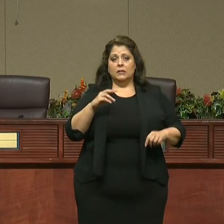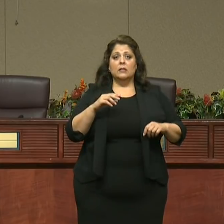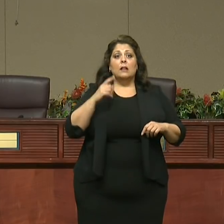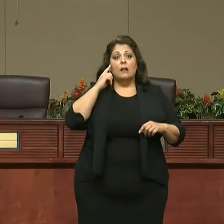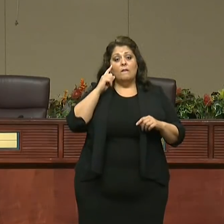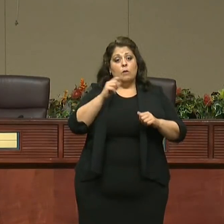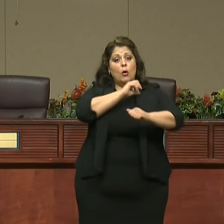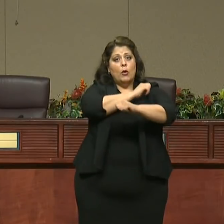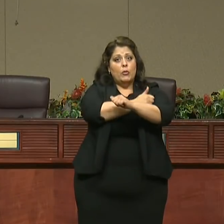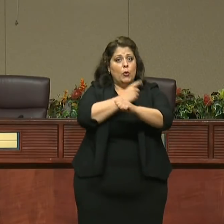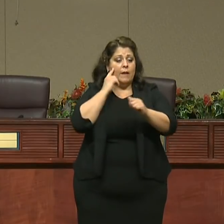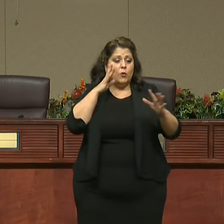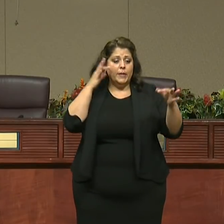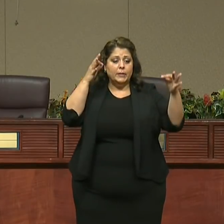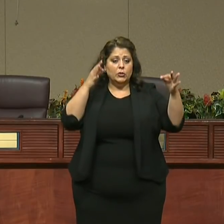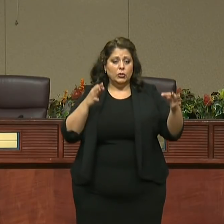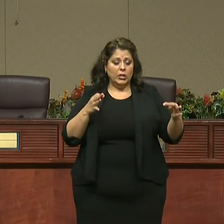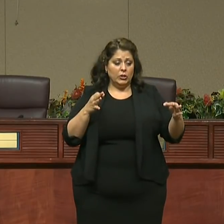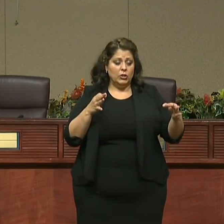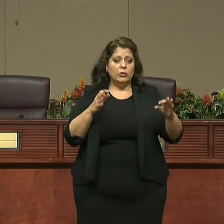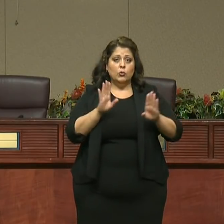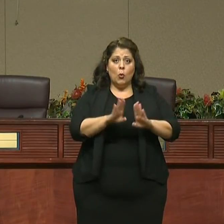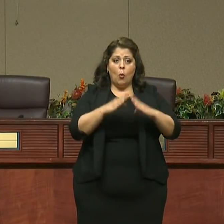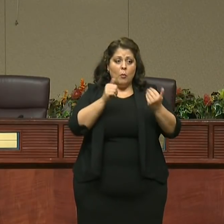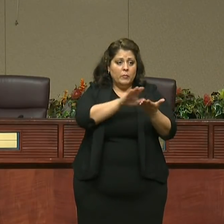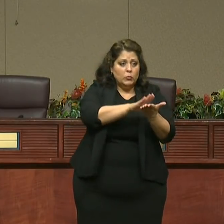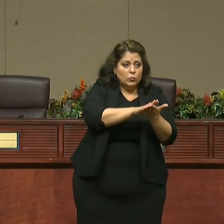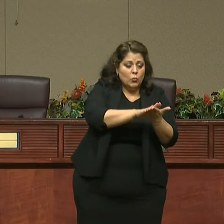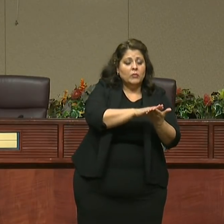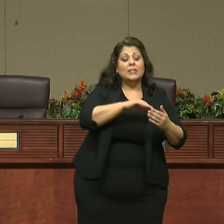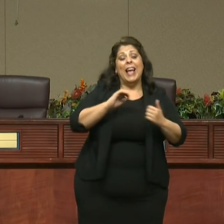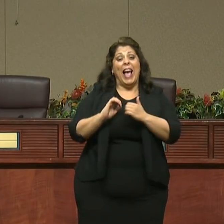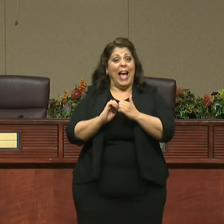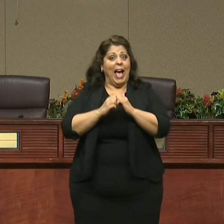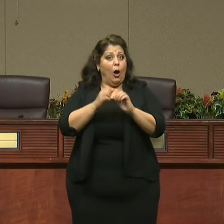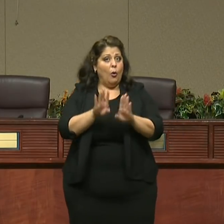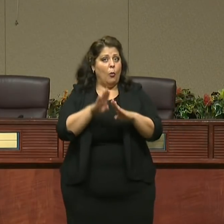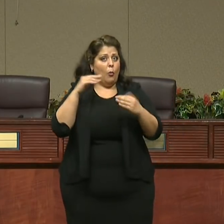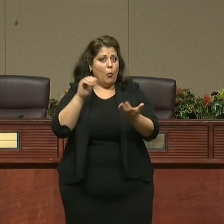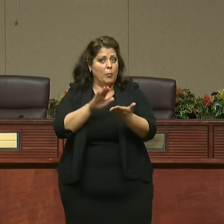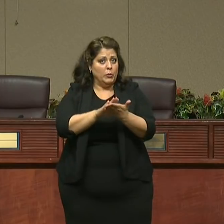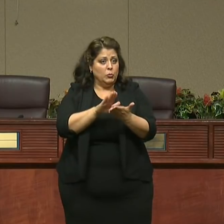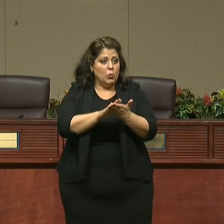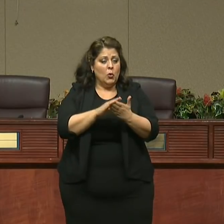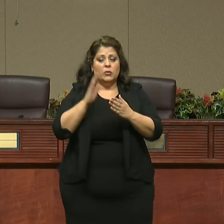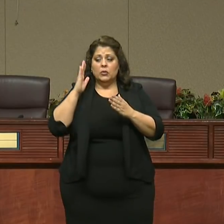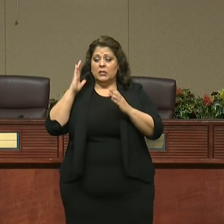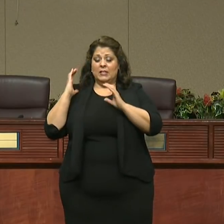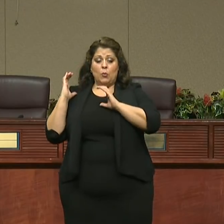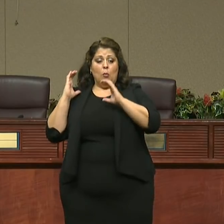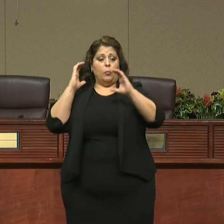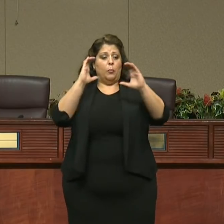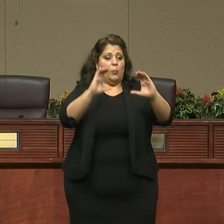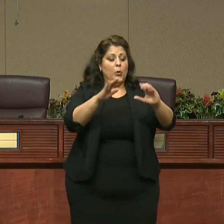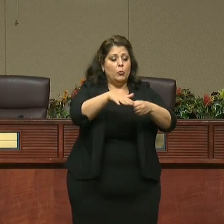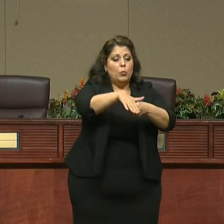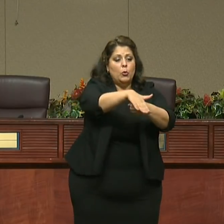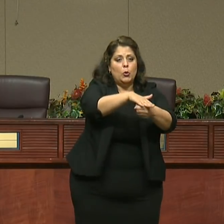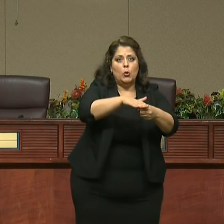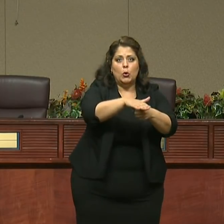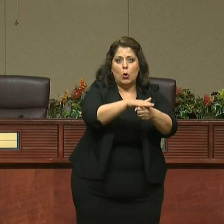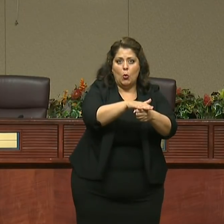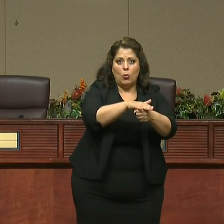the decision of whether to open schools and how to open schools to the local school board and the school